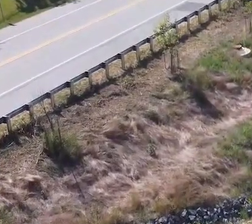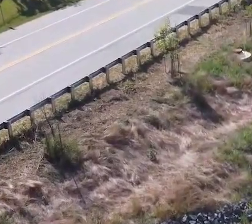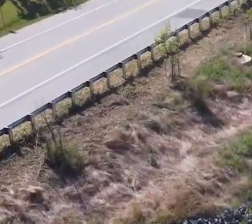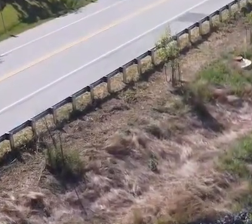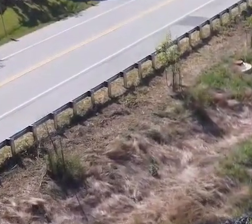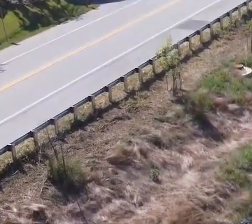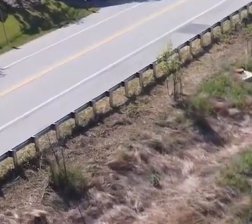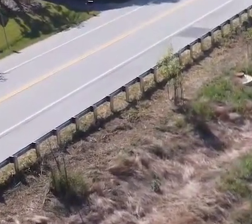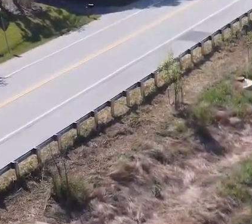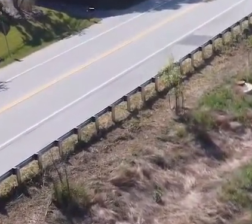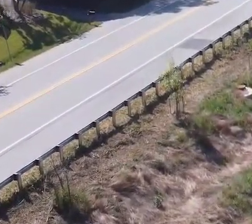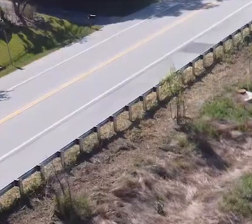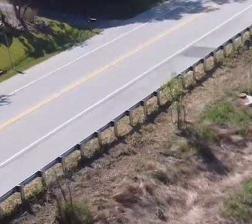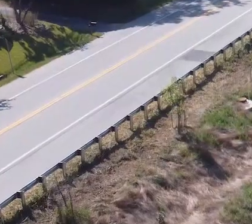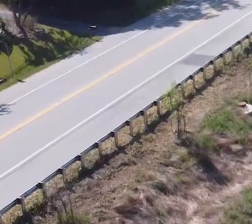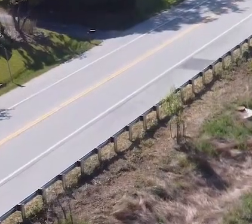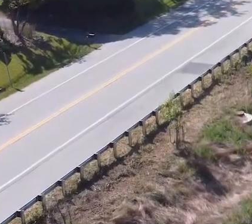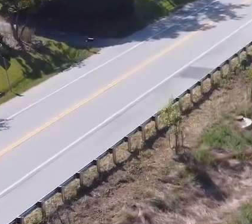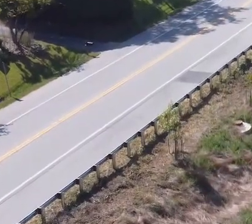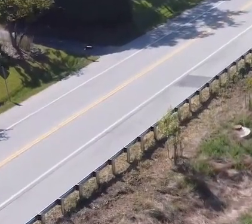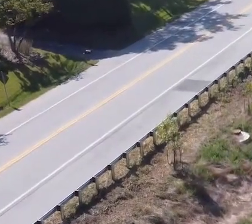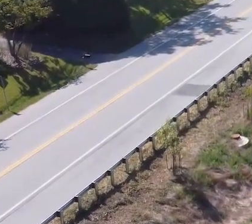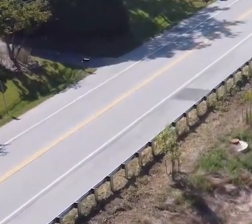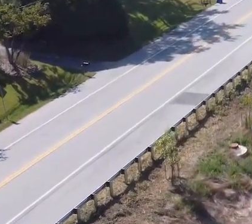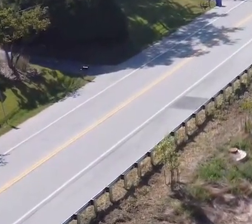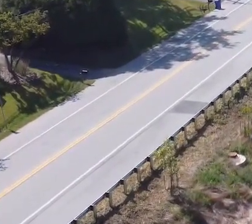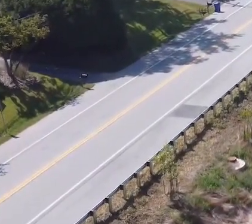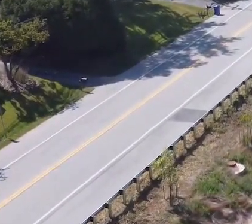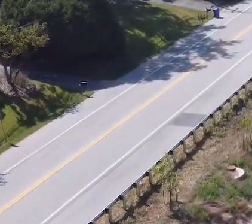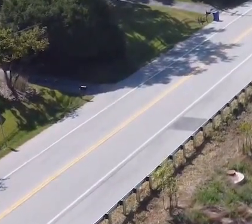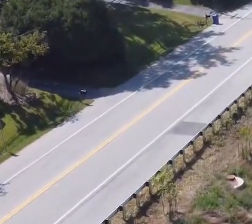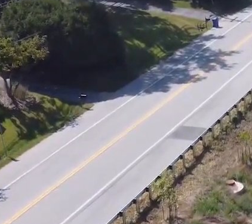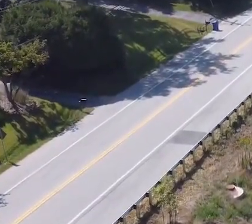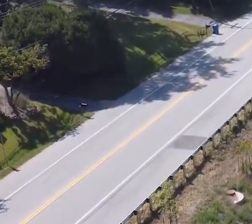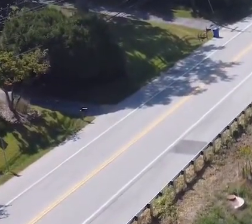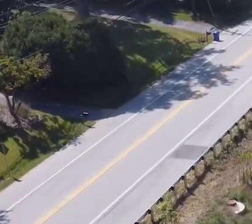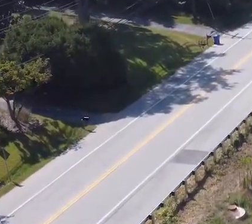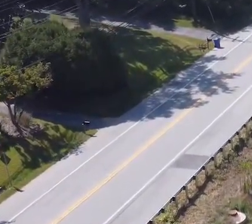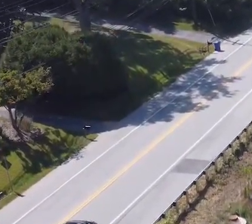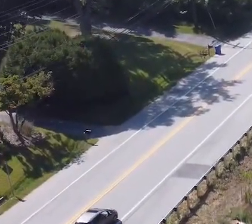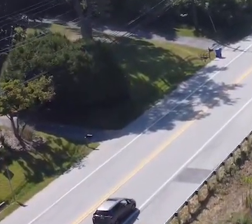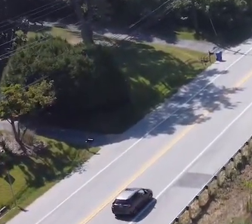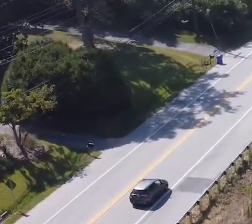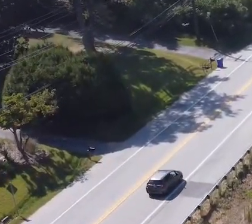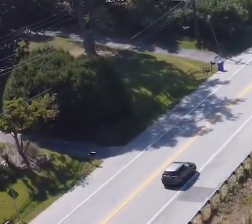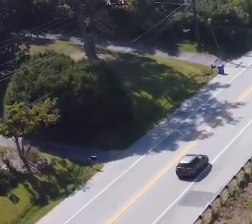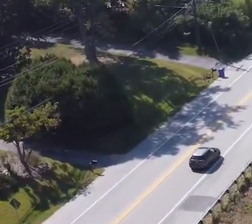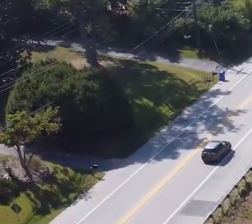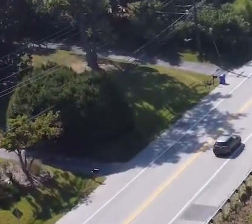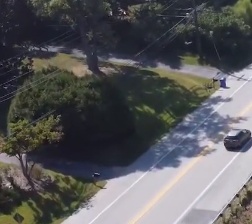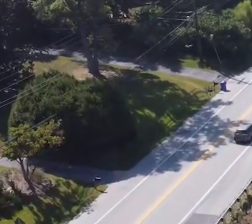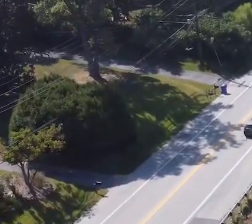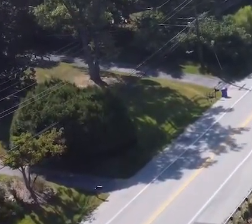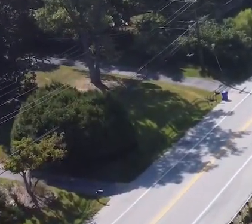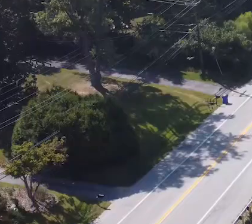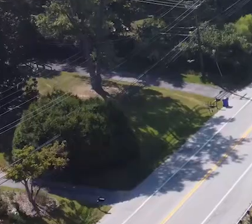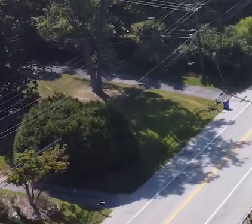Avenue and Patapsco River Road. Together, these ponds have the capacity to hold